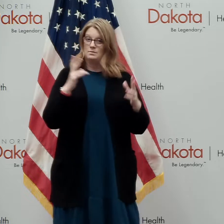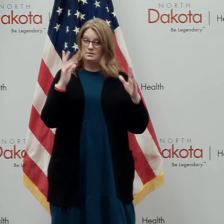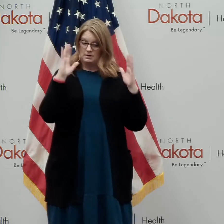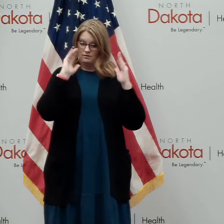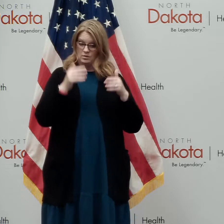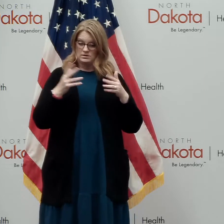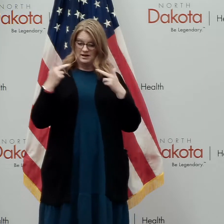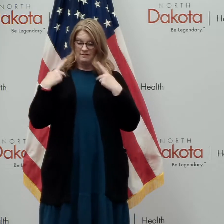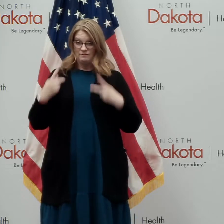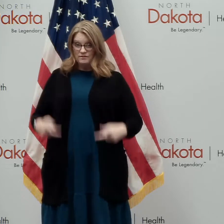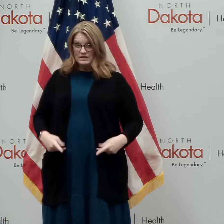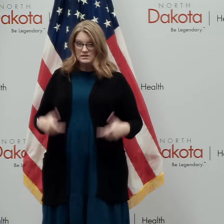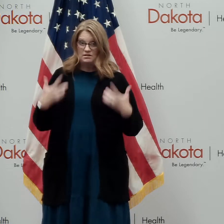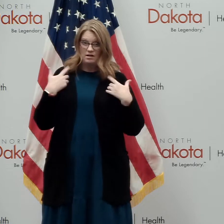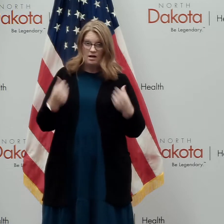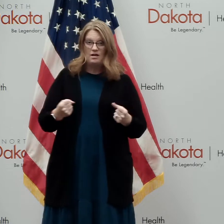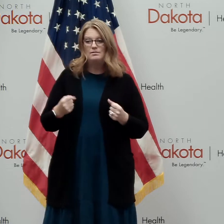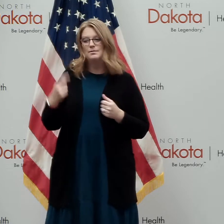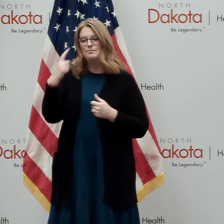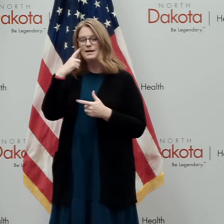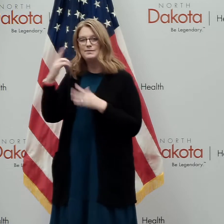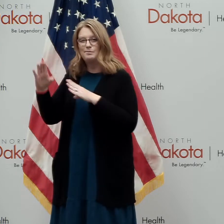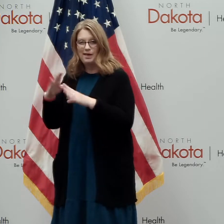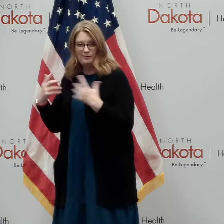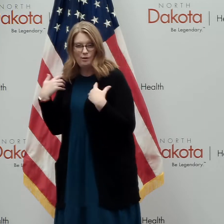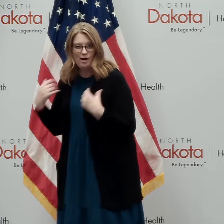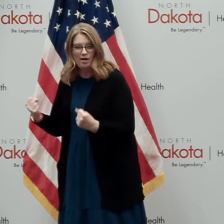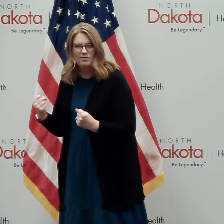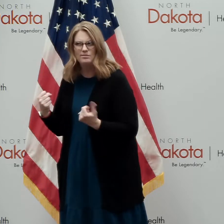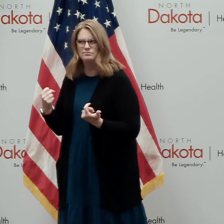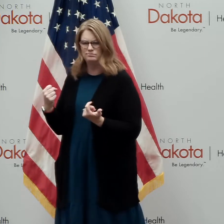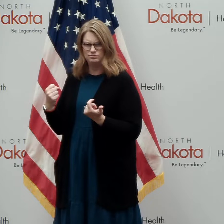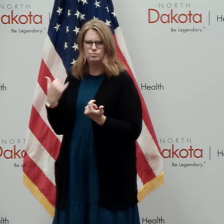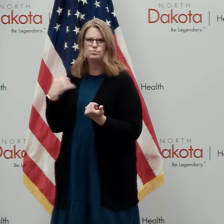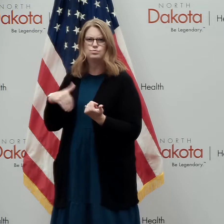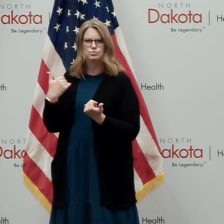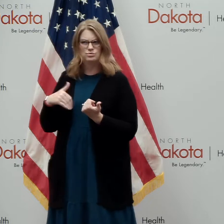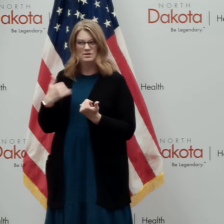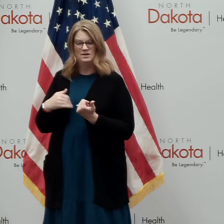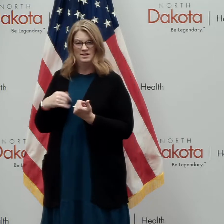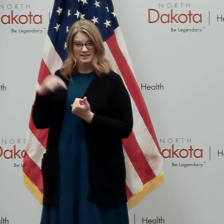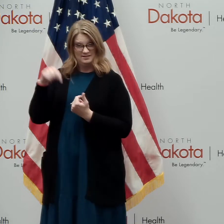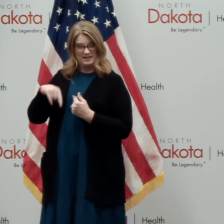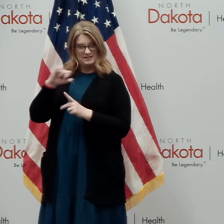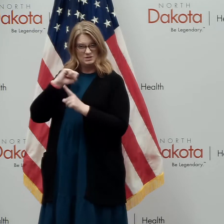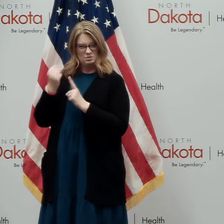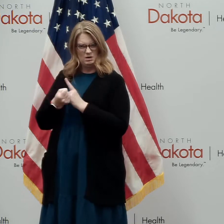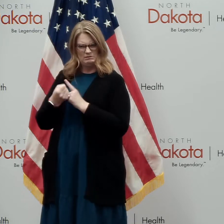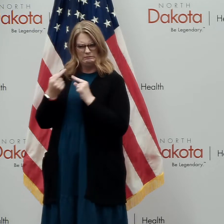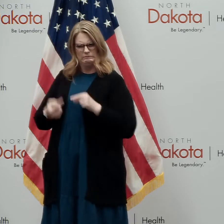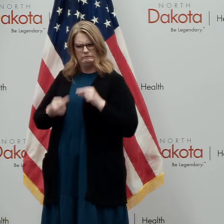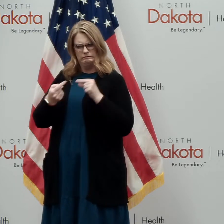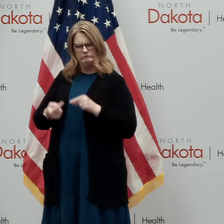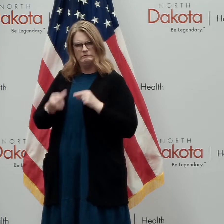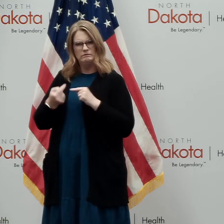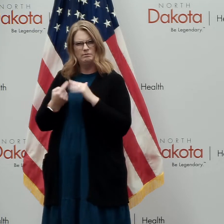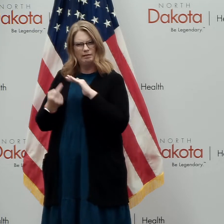also mental and behavioral health, which again can be accentuated by challenges through